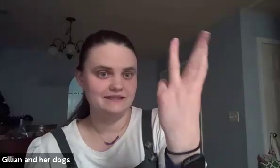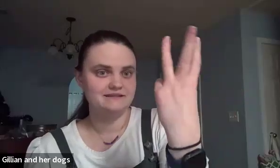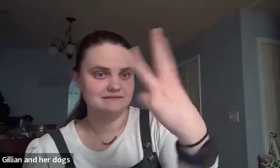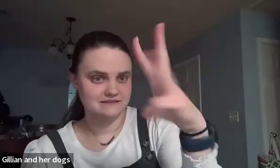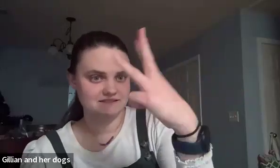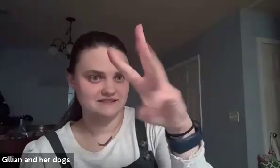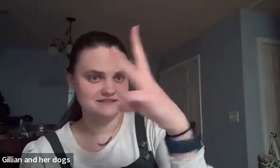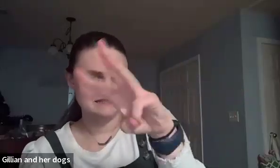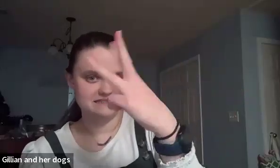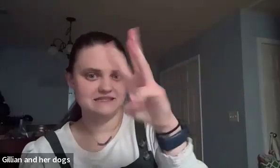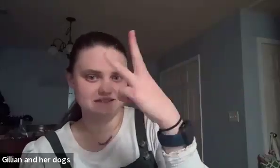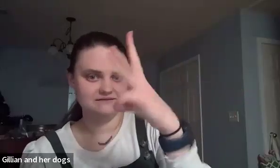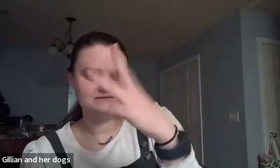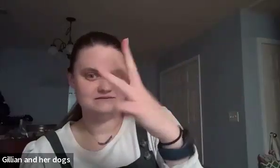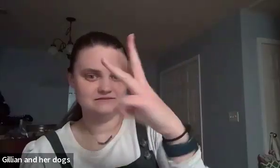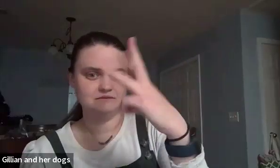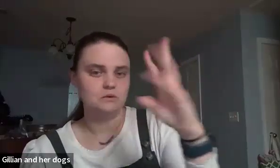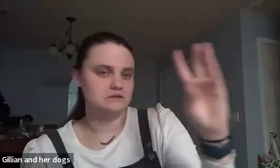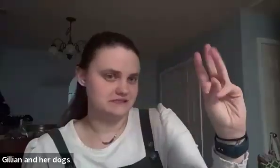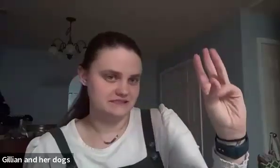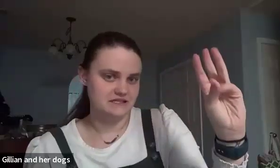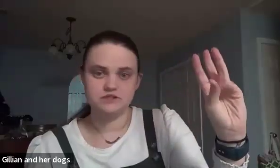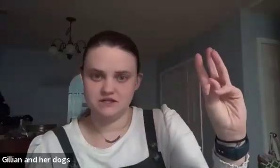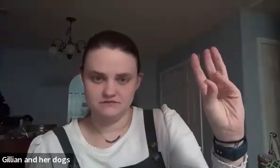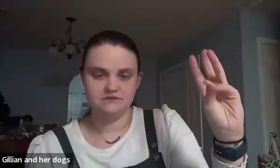16, 16, or 16, whichever,